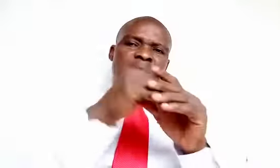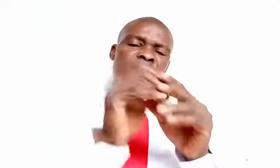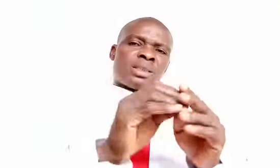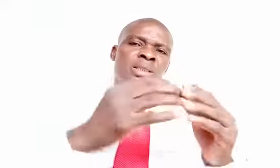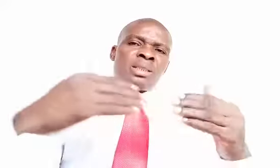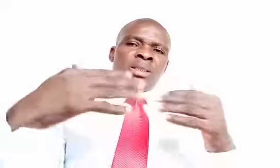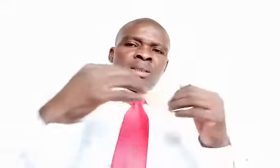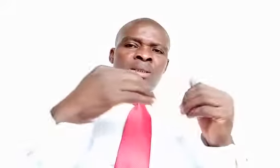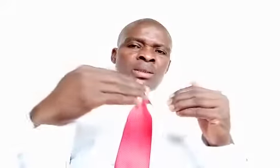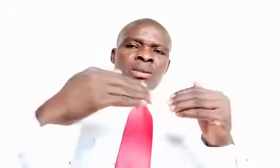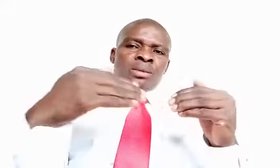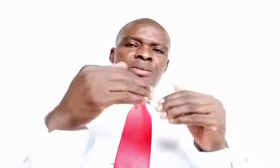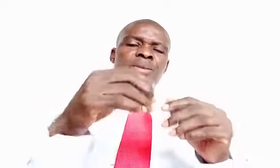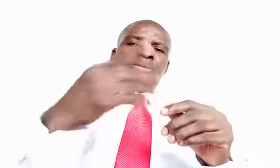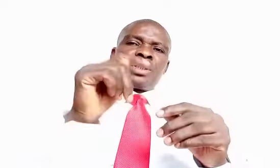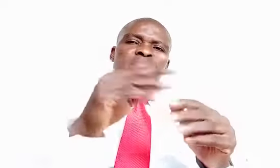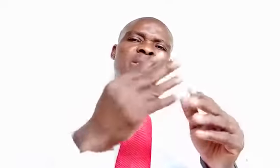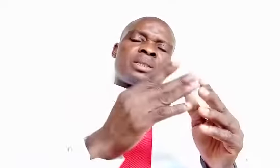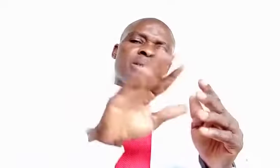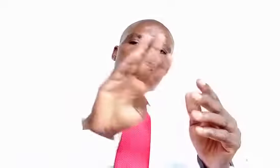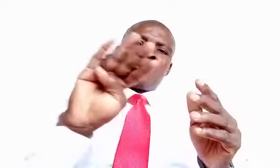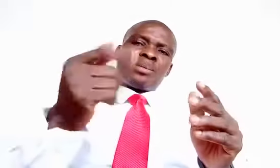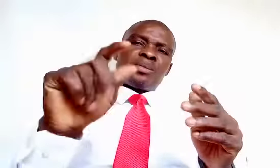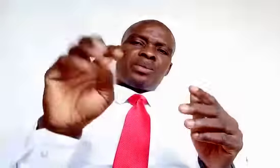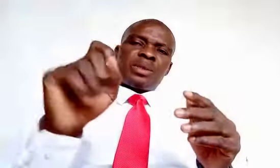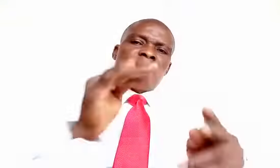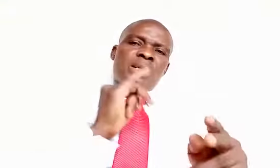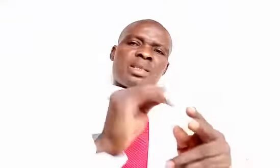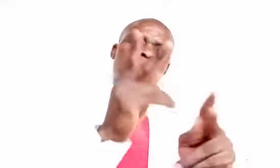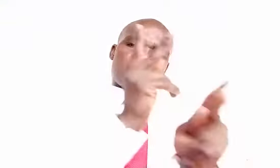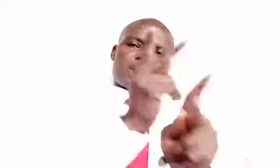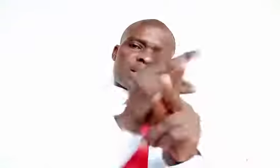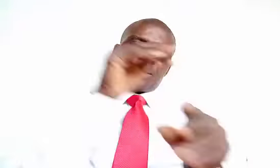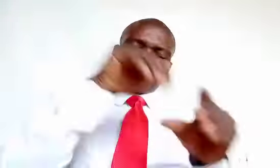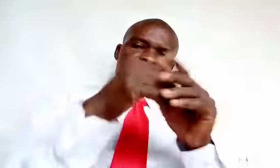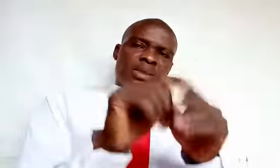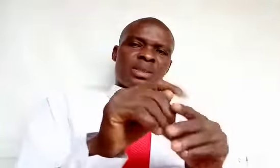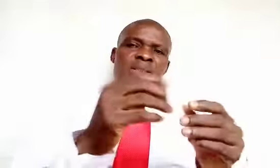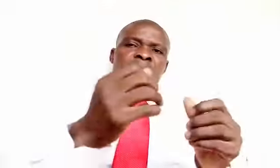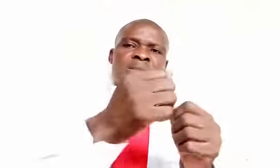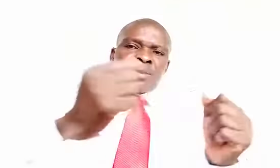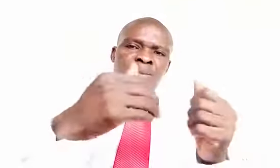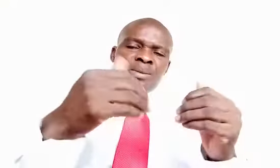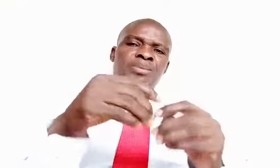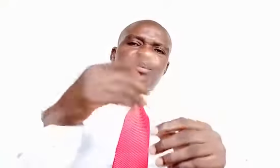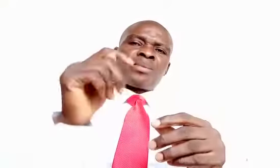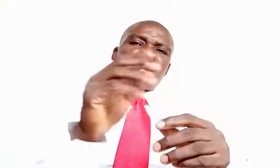Passive, the butter is kept in the fridge. Active, they stole the